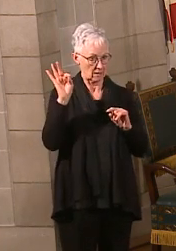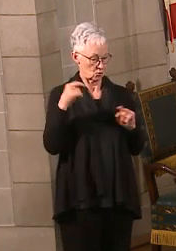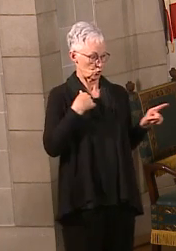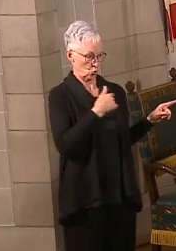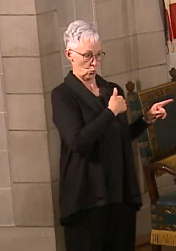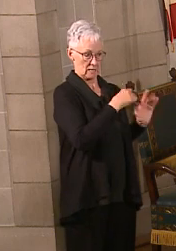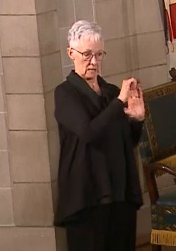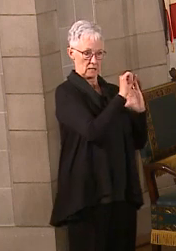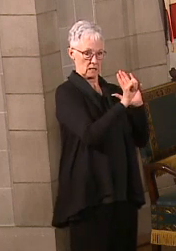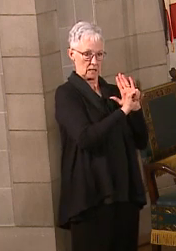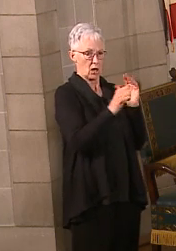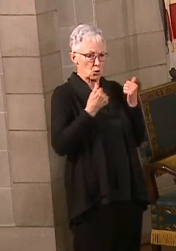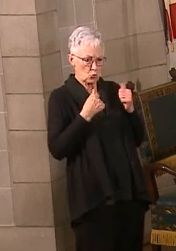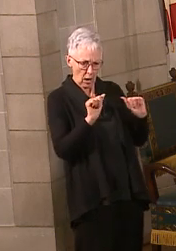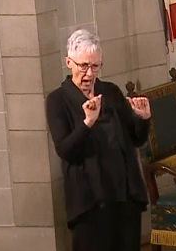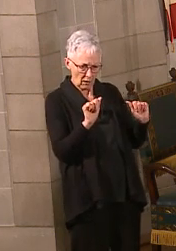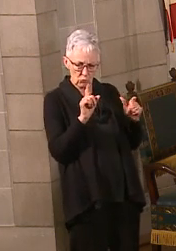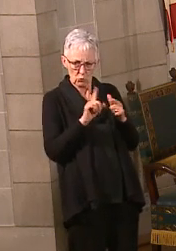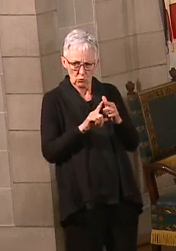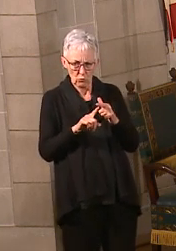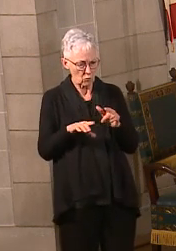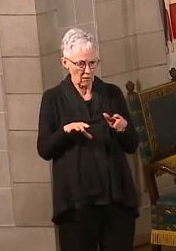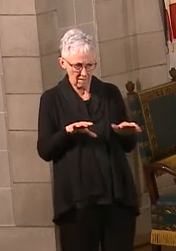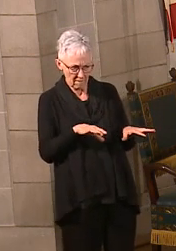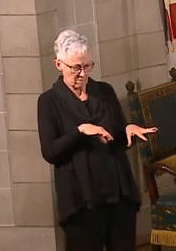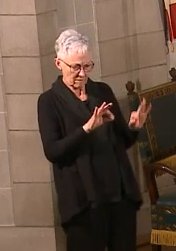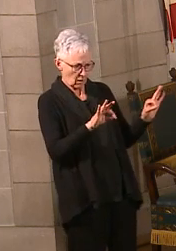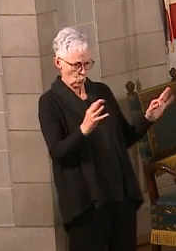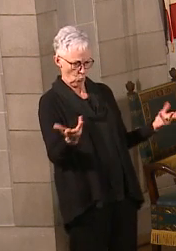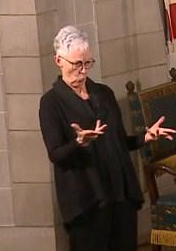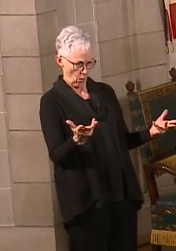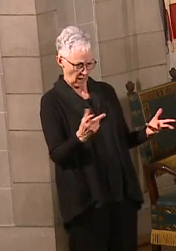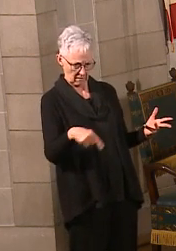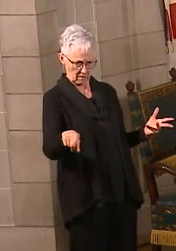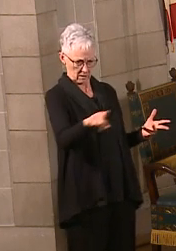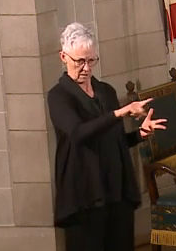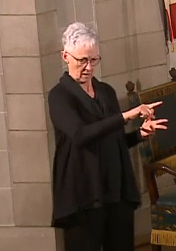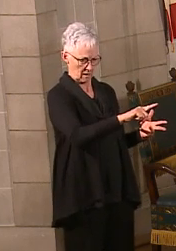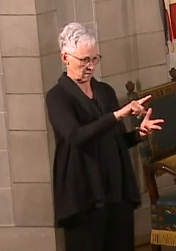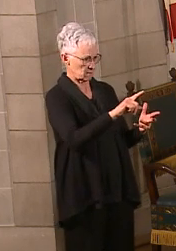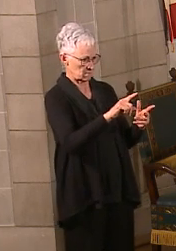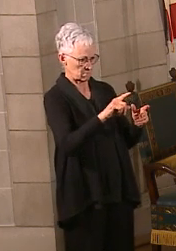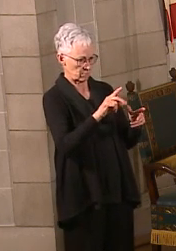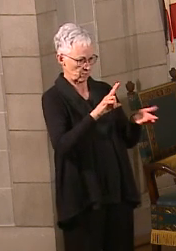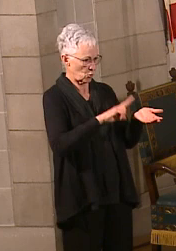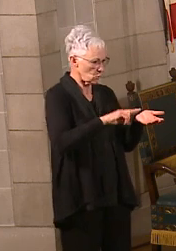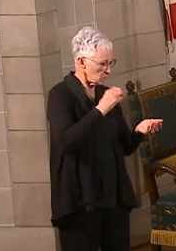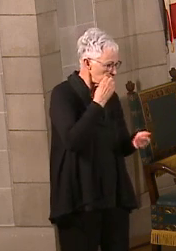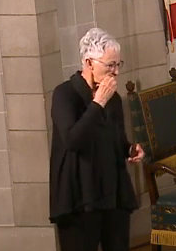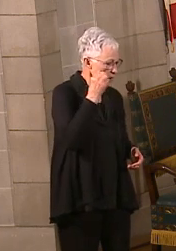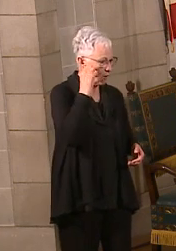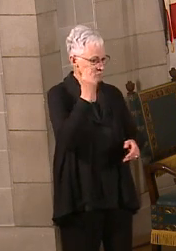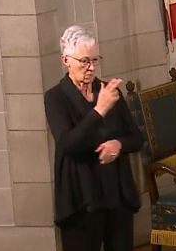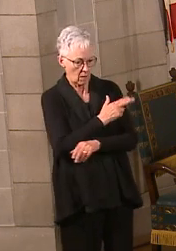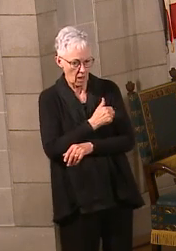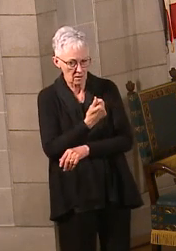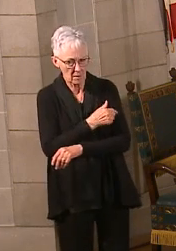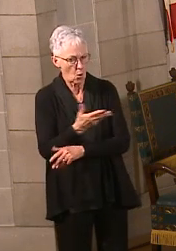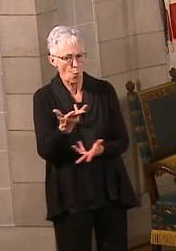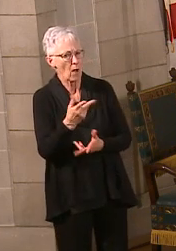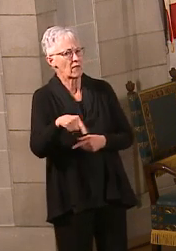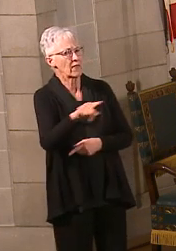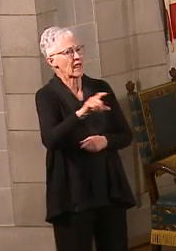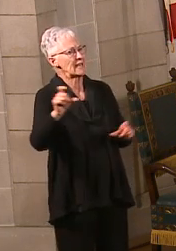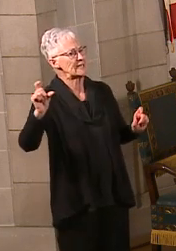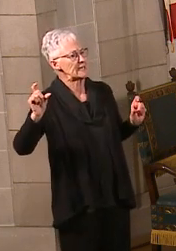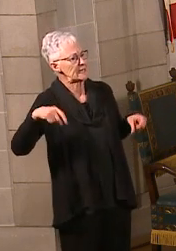a handle on what are their needs. We've asked everybody to turn that in about 2 weeks ago. We actually sent out to our public health